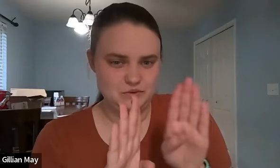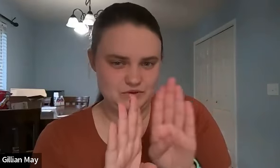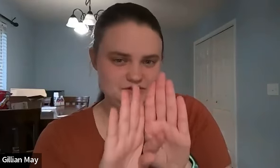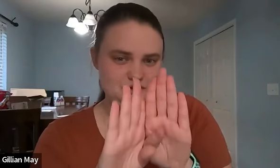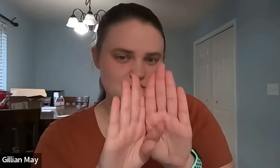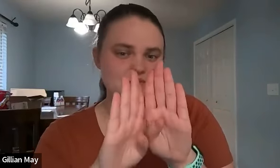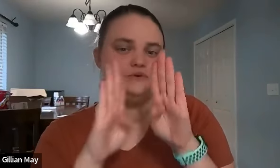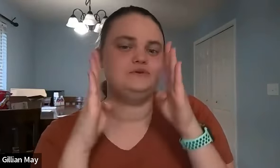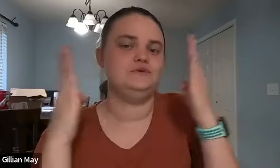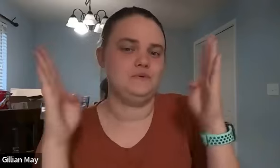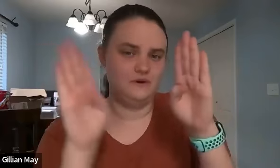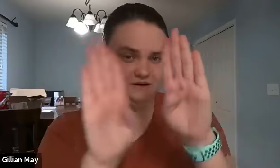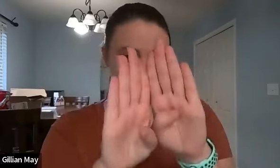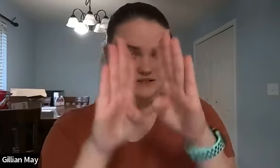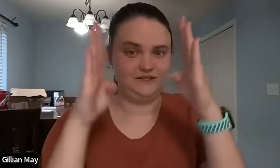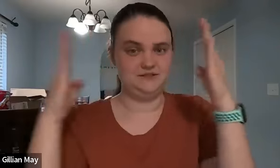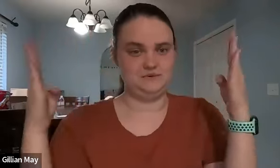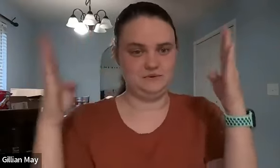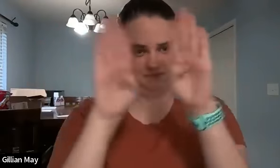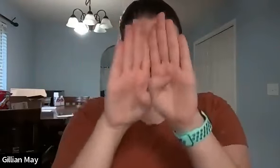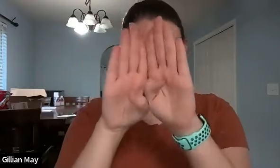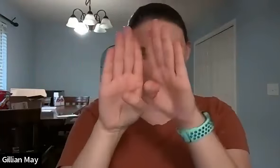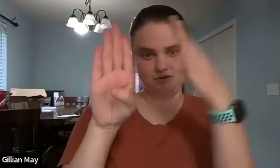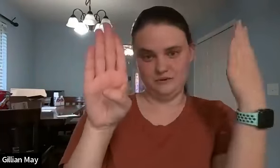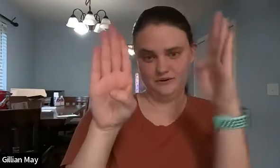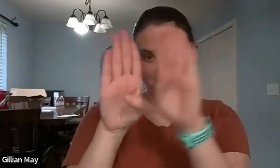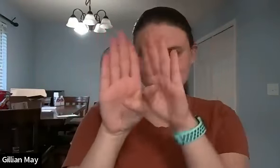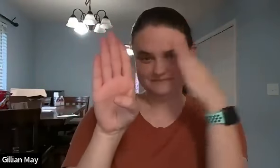Door, so door, door, or door.